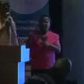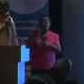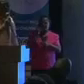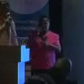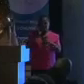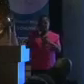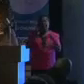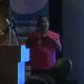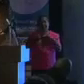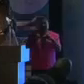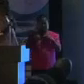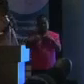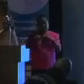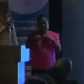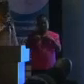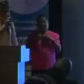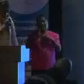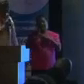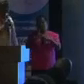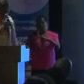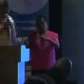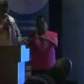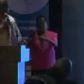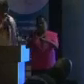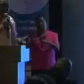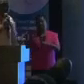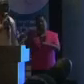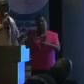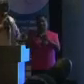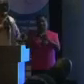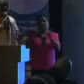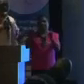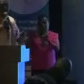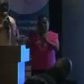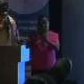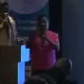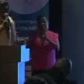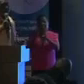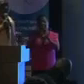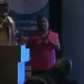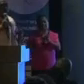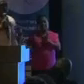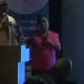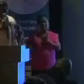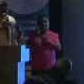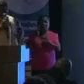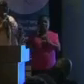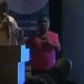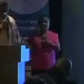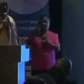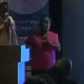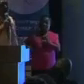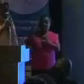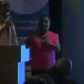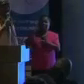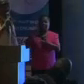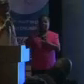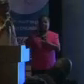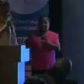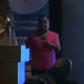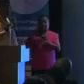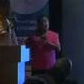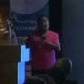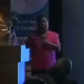biggest business. Follow the right thing, so IRC will get the correct tax, and you pay your fair share